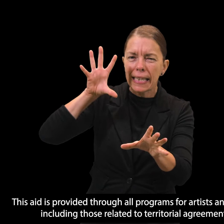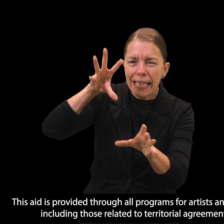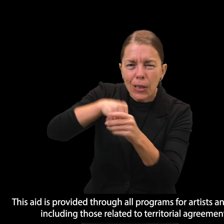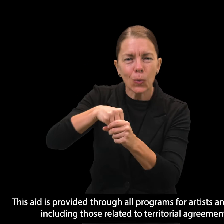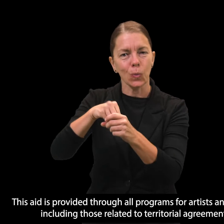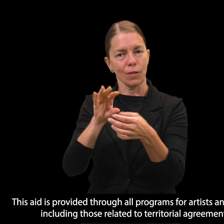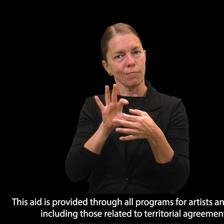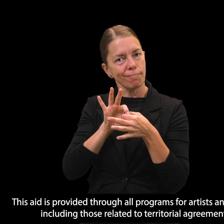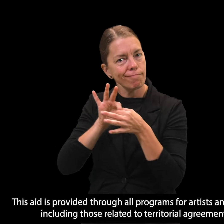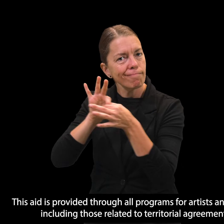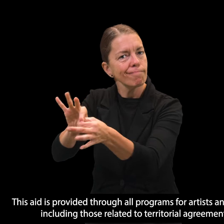agreements